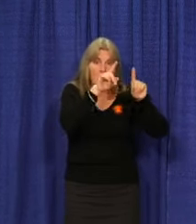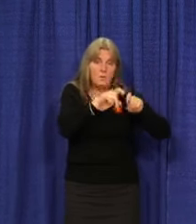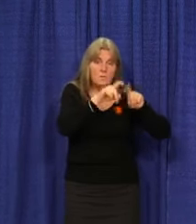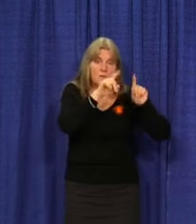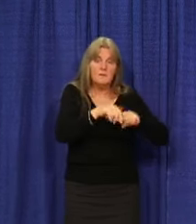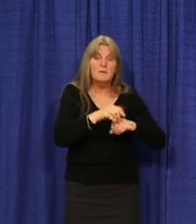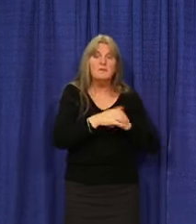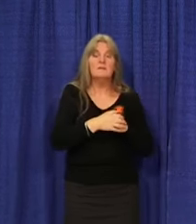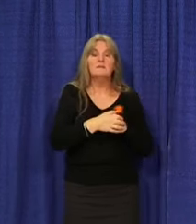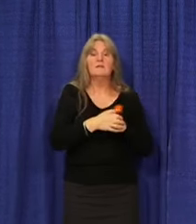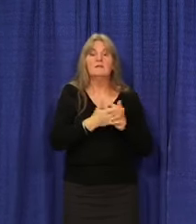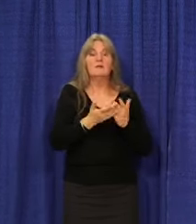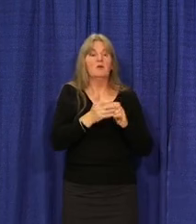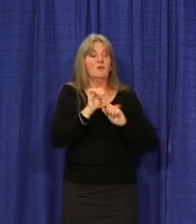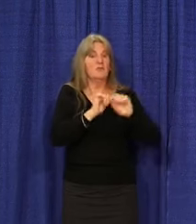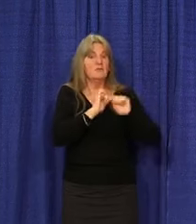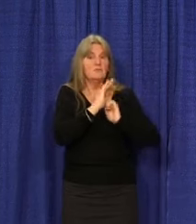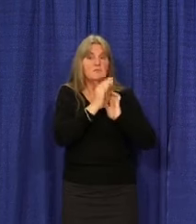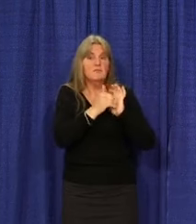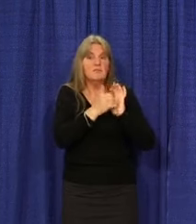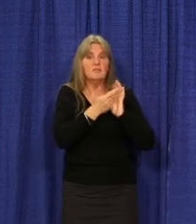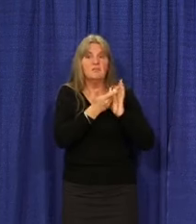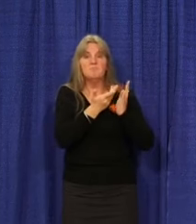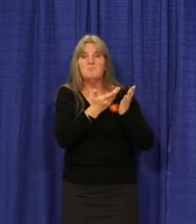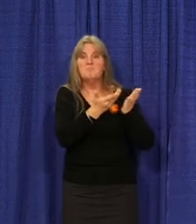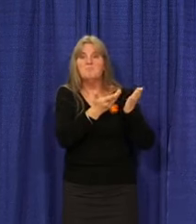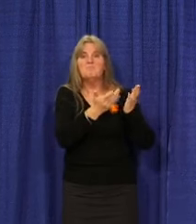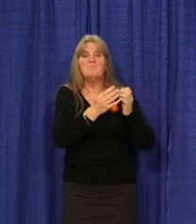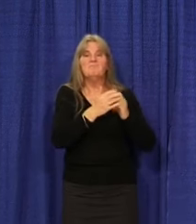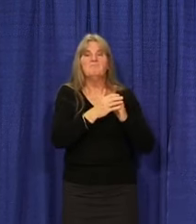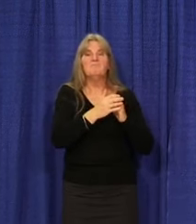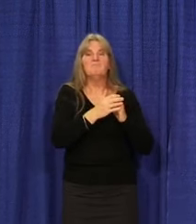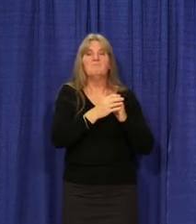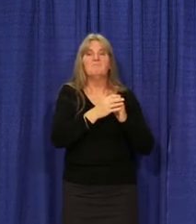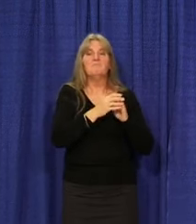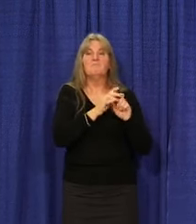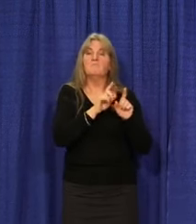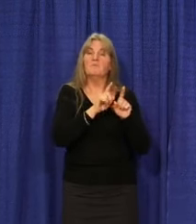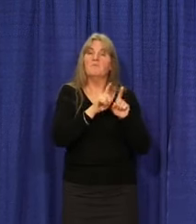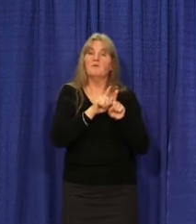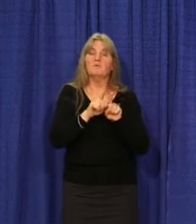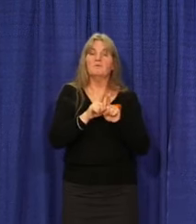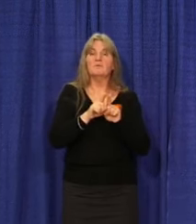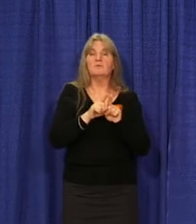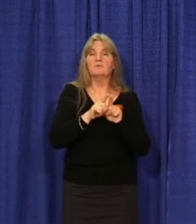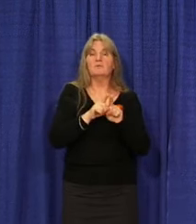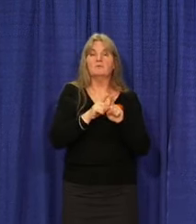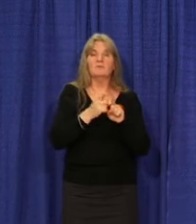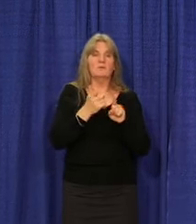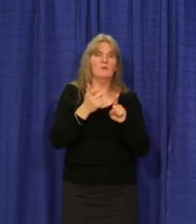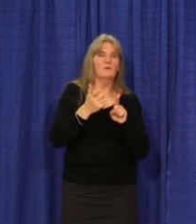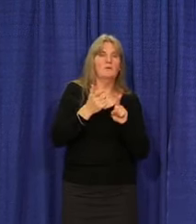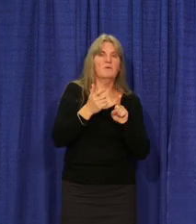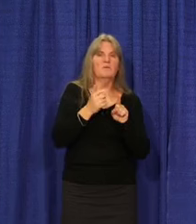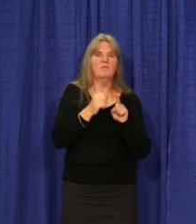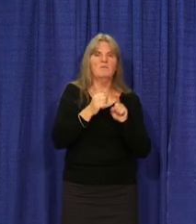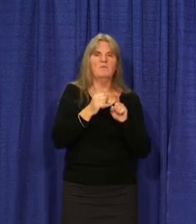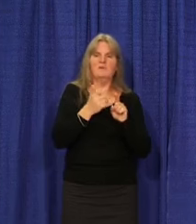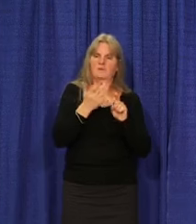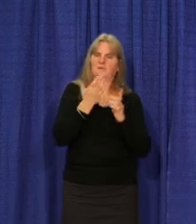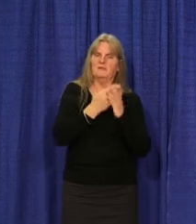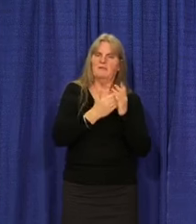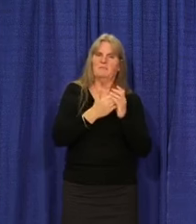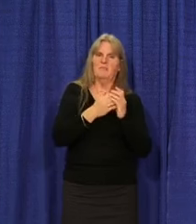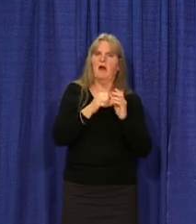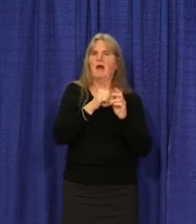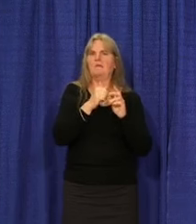the testing and assessment center, and of course the prevalence of illness. So